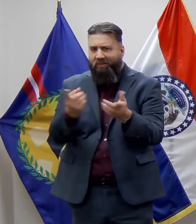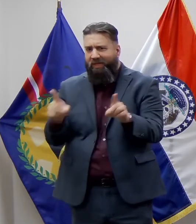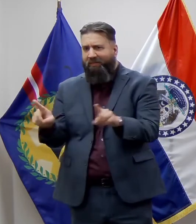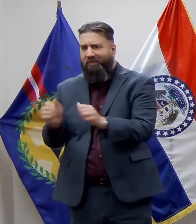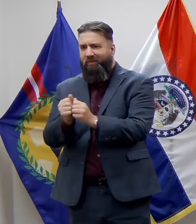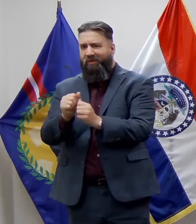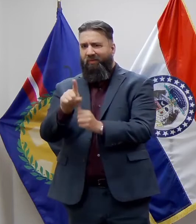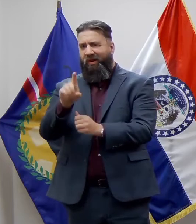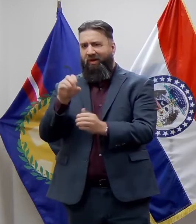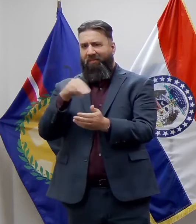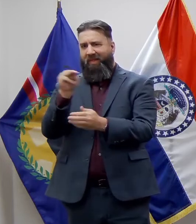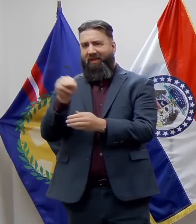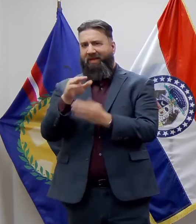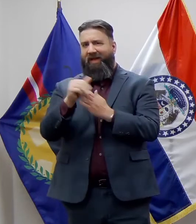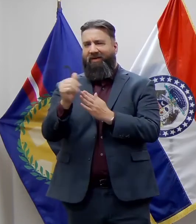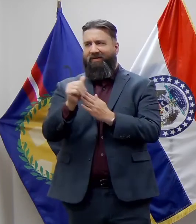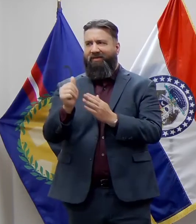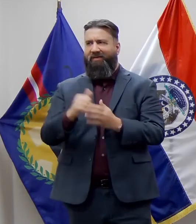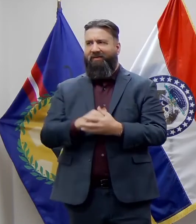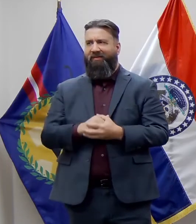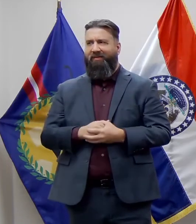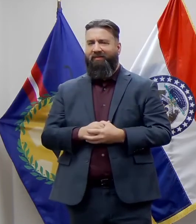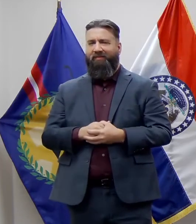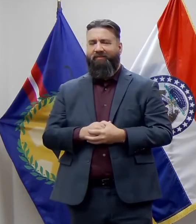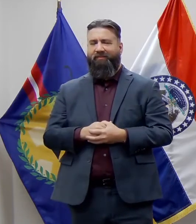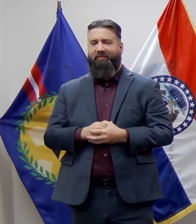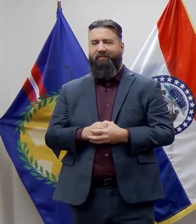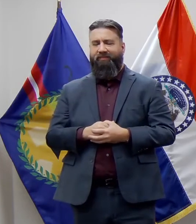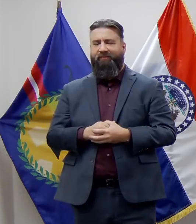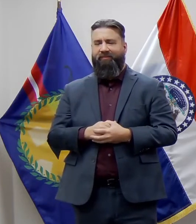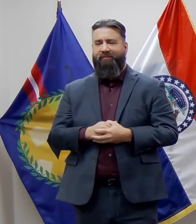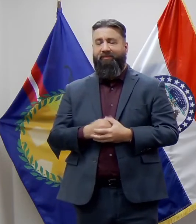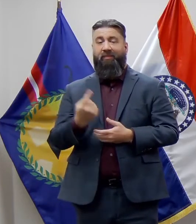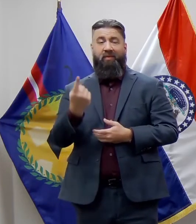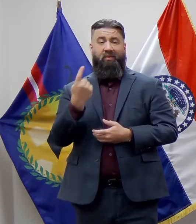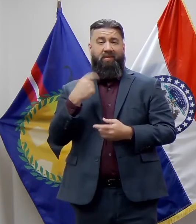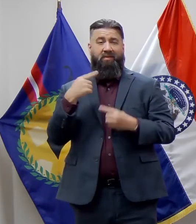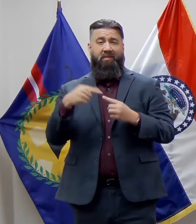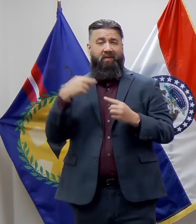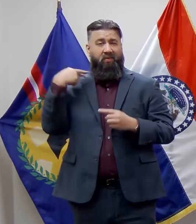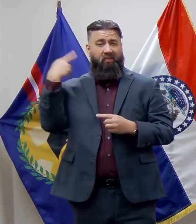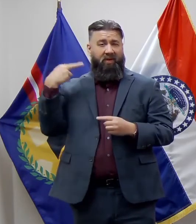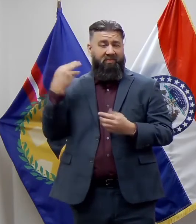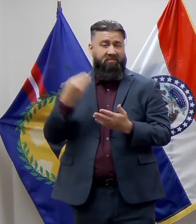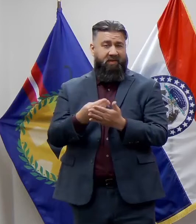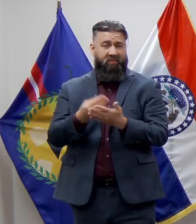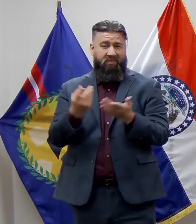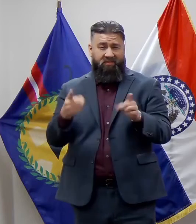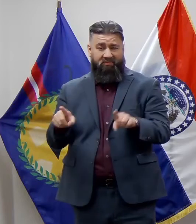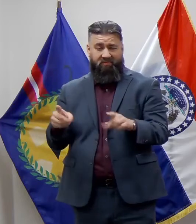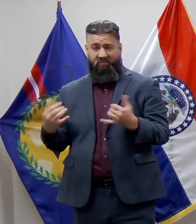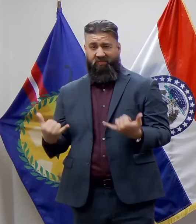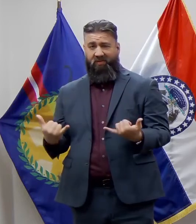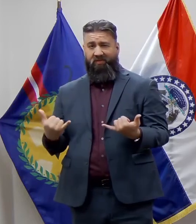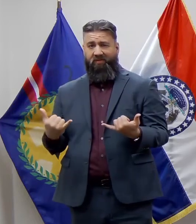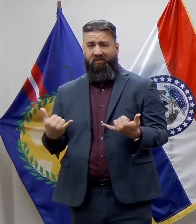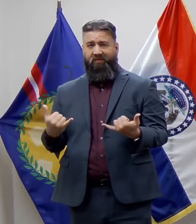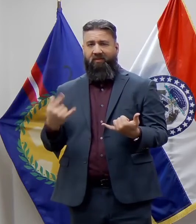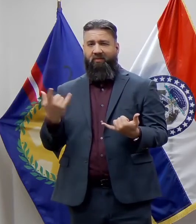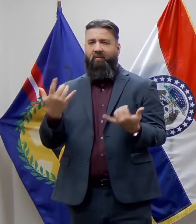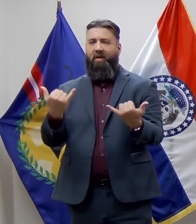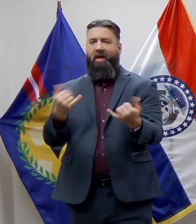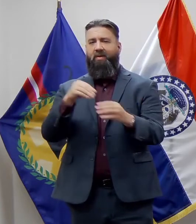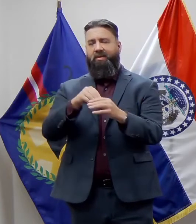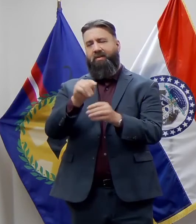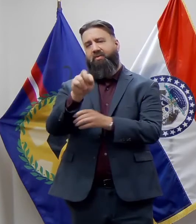hundreds of millions of dollars, and so I wonder if you might be able to speak to that. The question about the RAM settlement and what's happening right now, it's currently being held in a